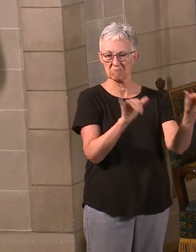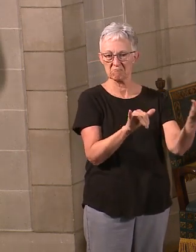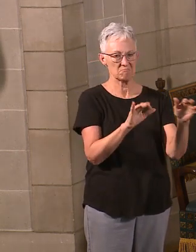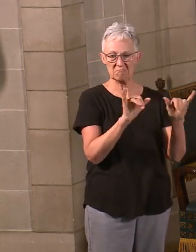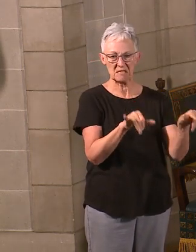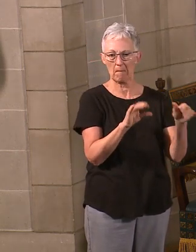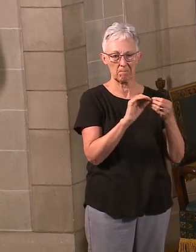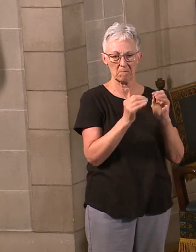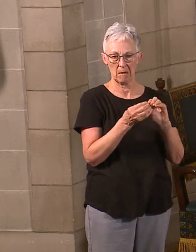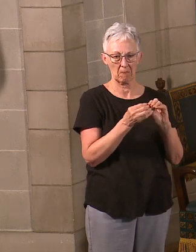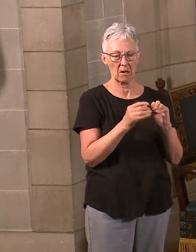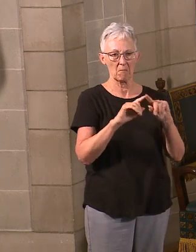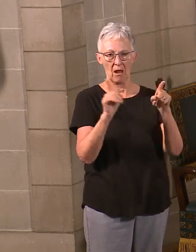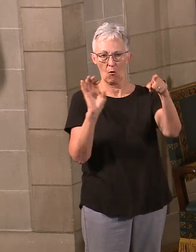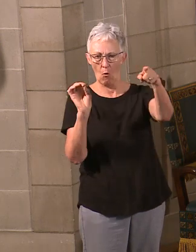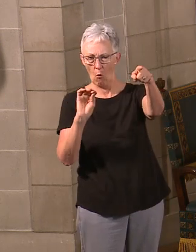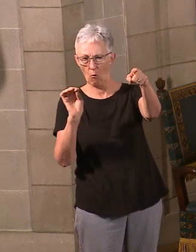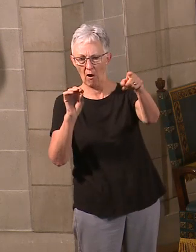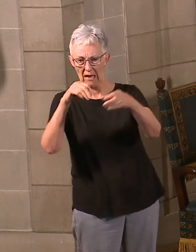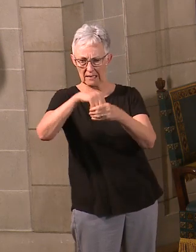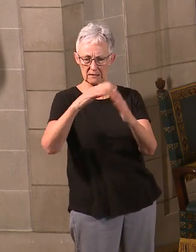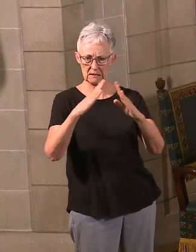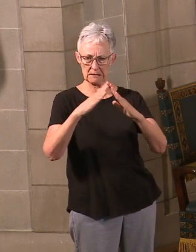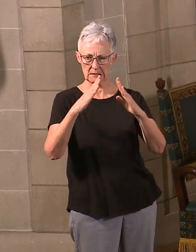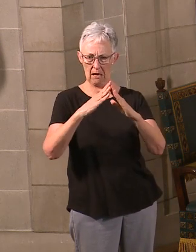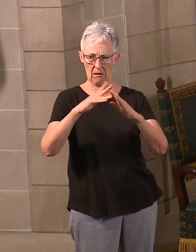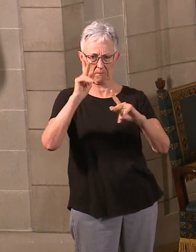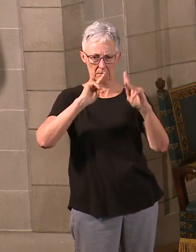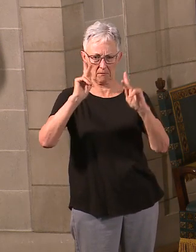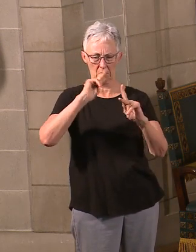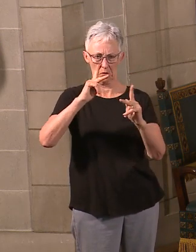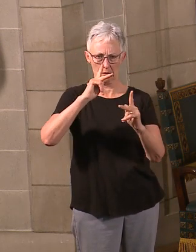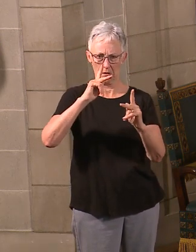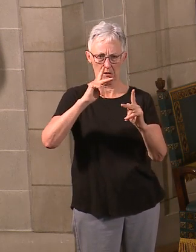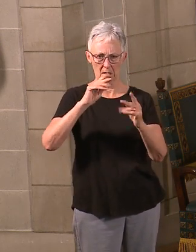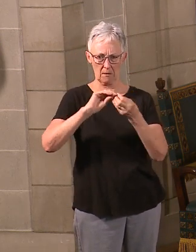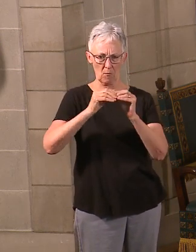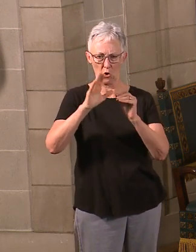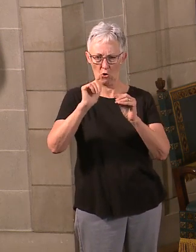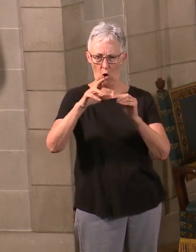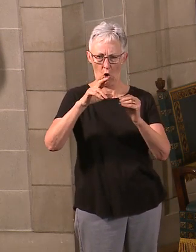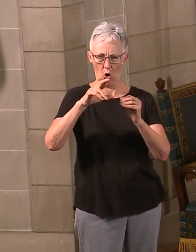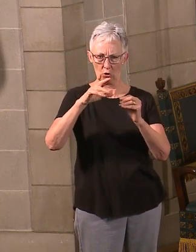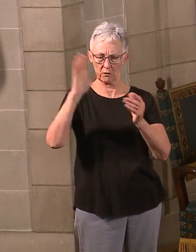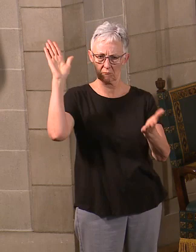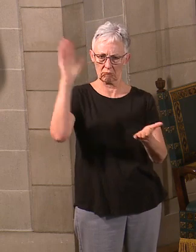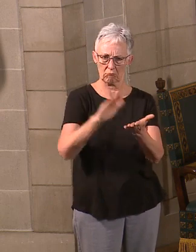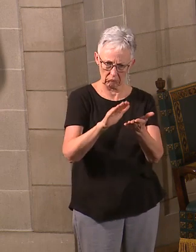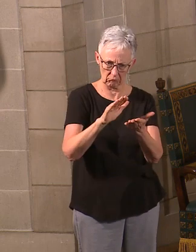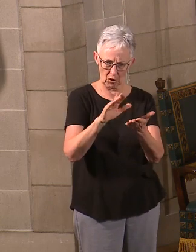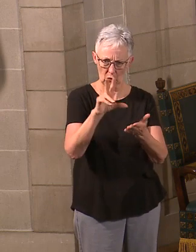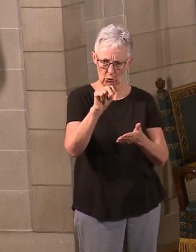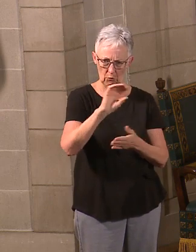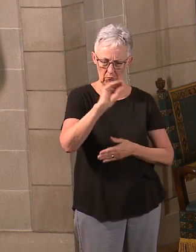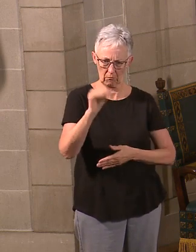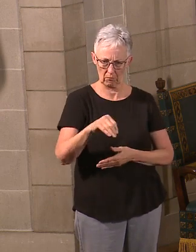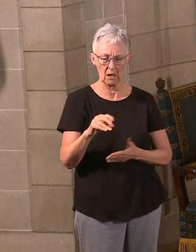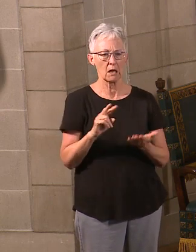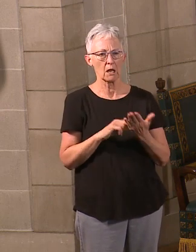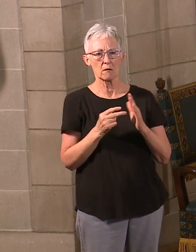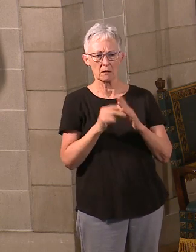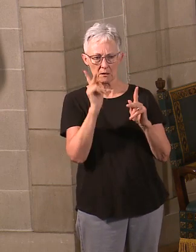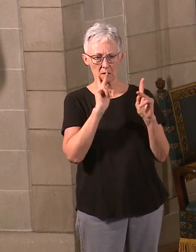like Omaha being down 33%, what that's saying, that's a lot of passenger traffic, and that is an indirect indicator that Omahans